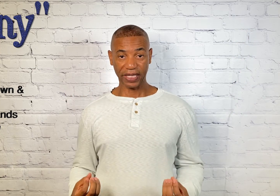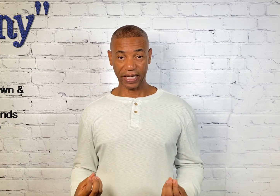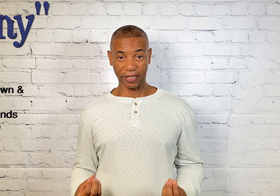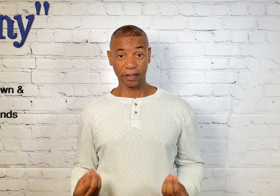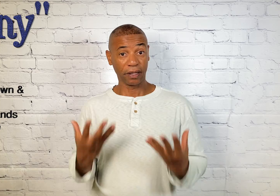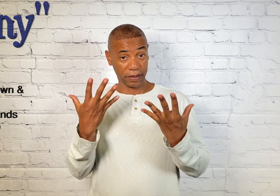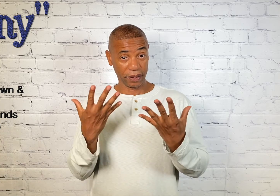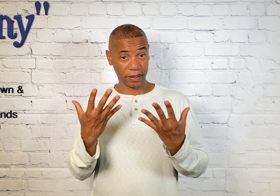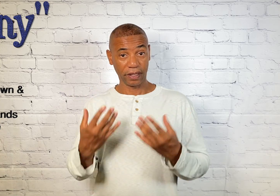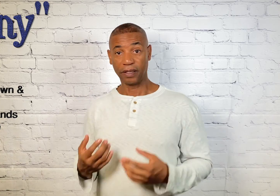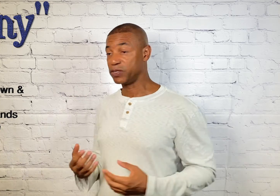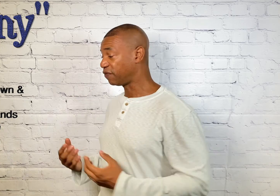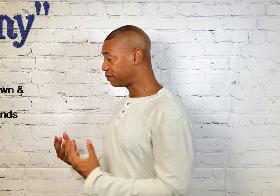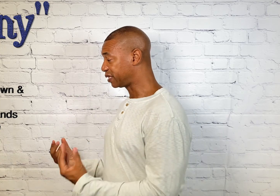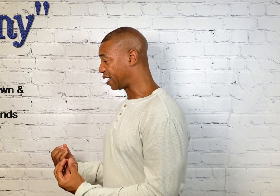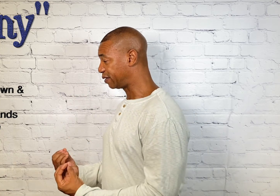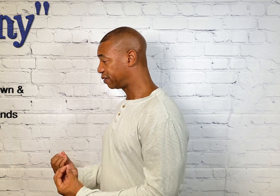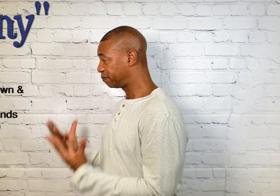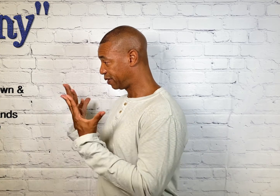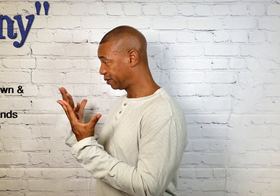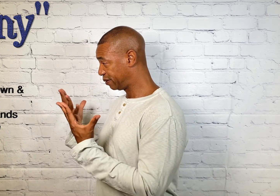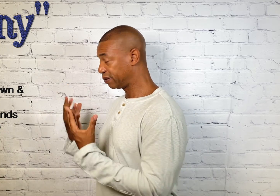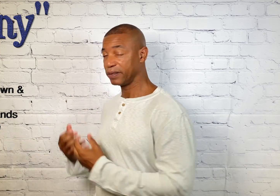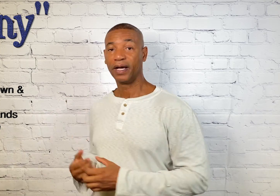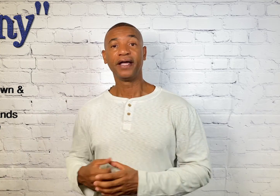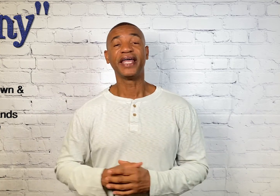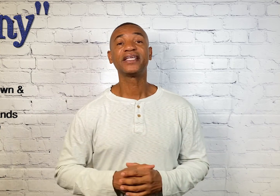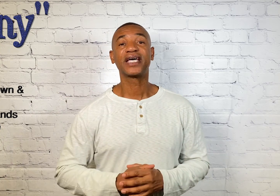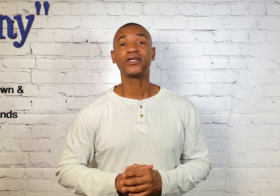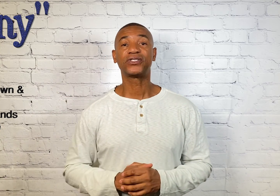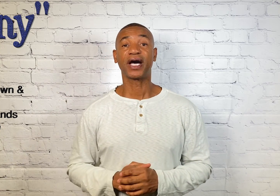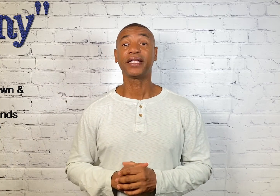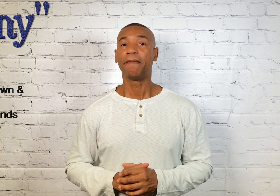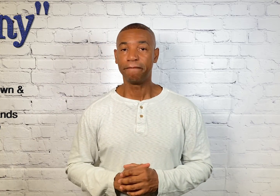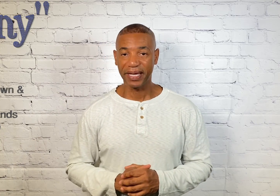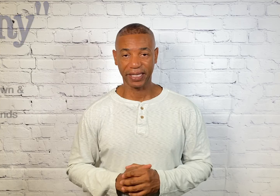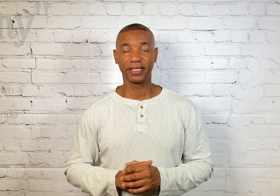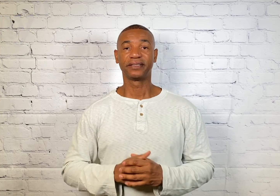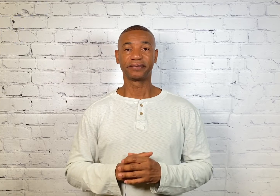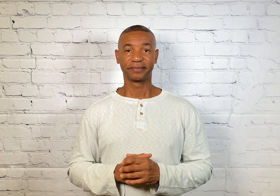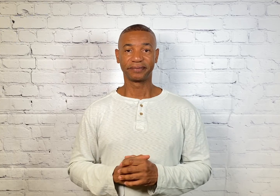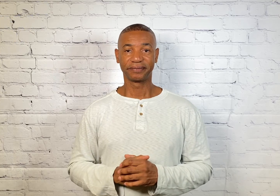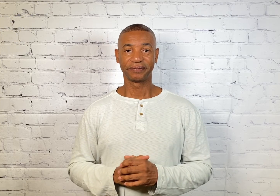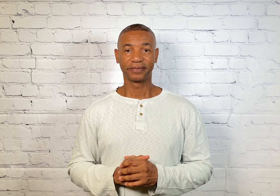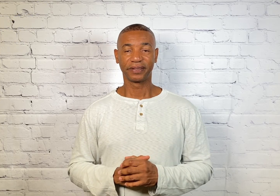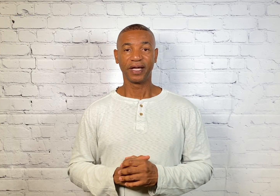again. Let me do that from the side. That is how you sign many. For